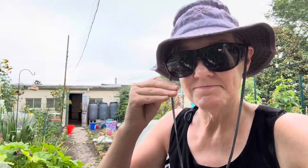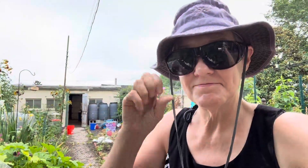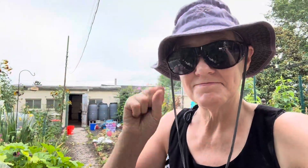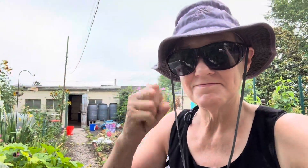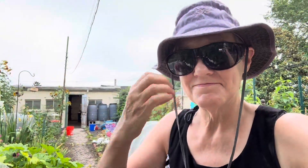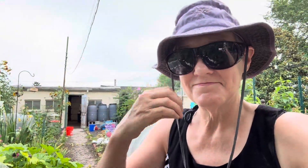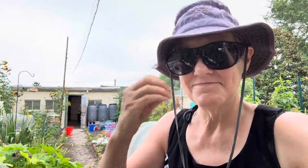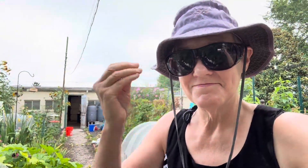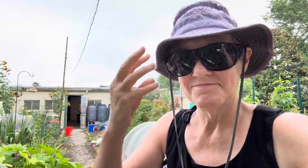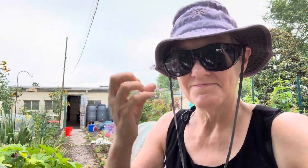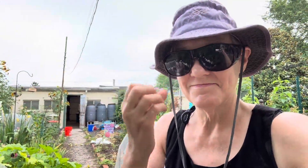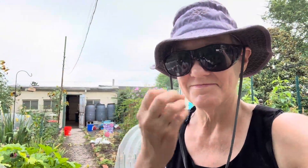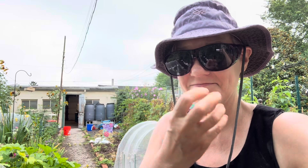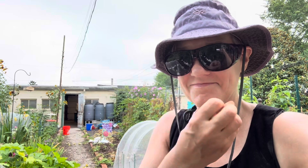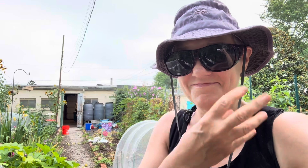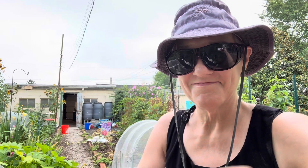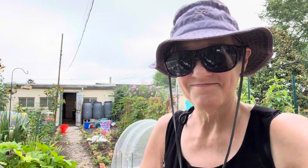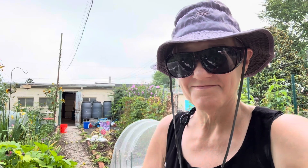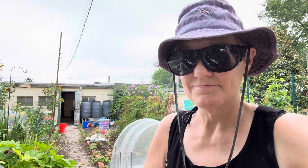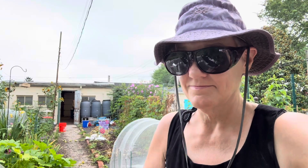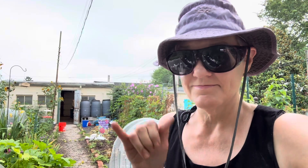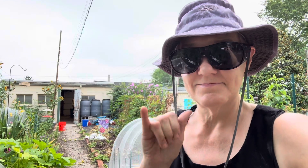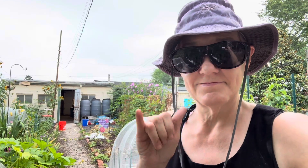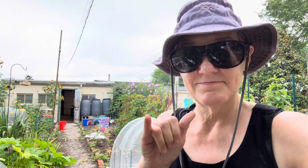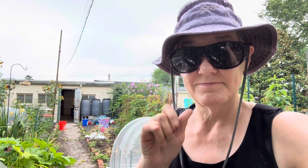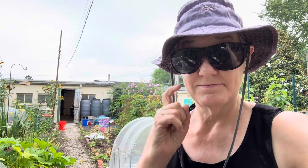I'm hoping they'll learn sunflowers are a good source of food.